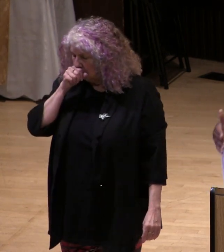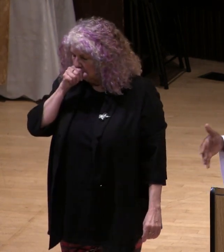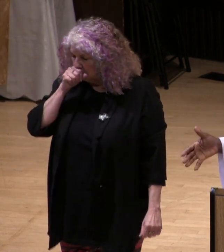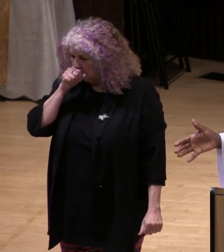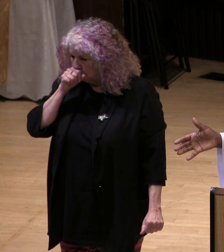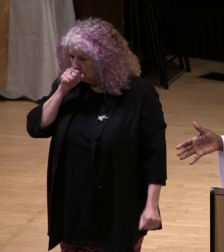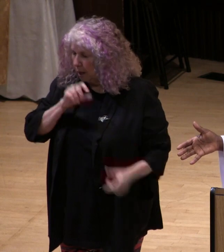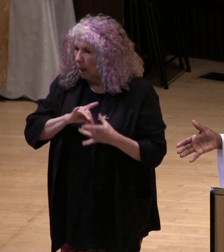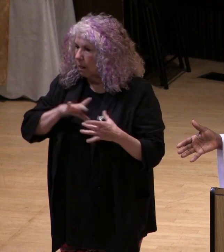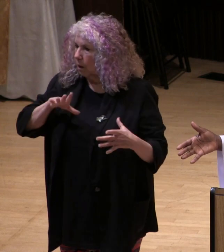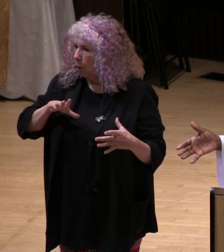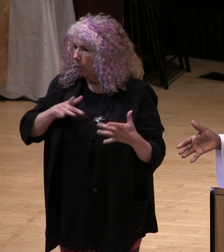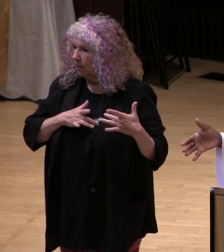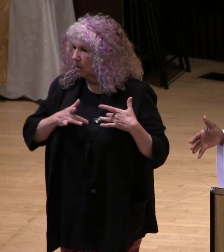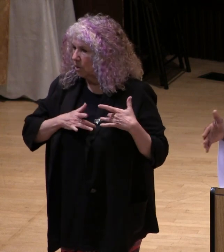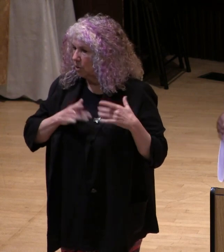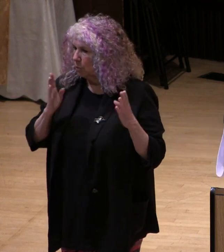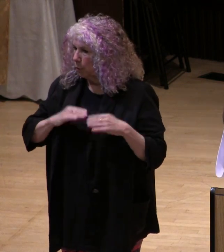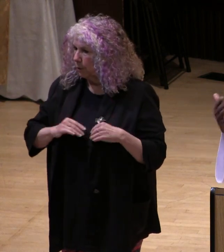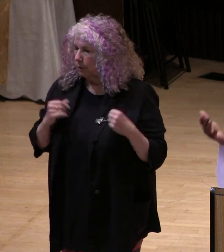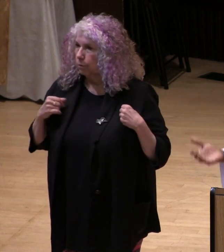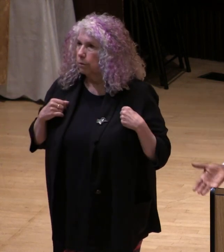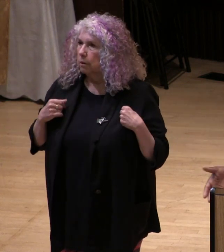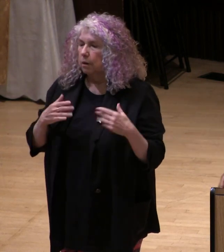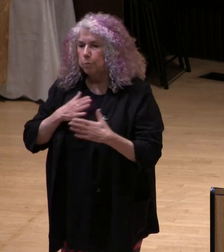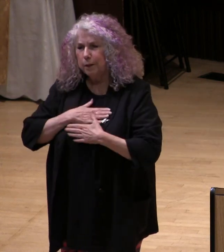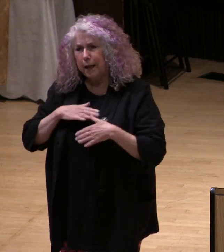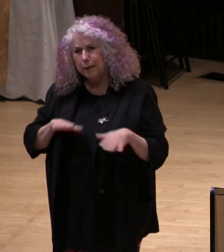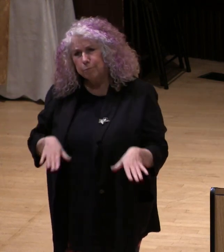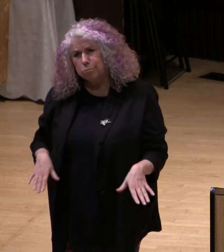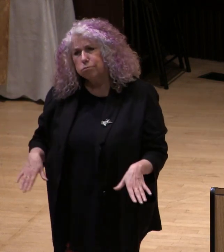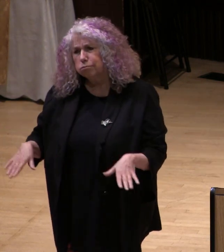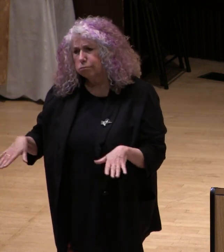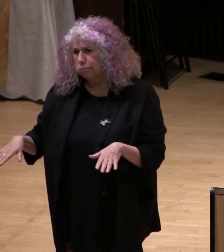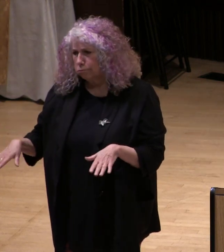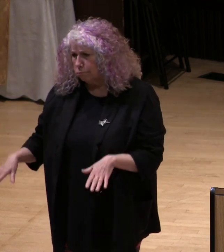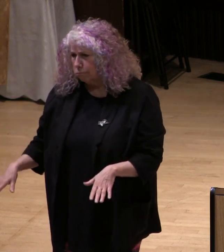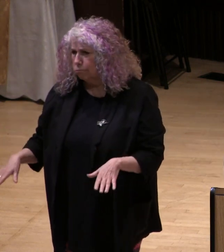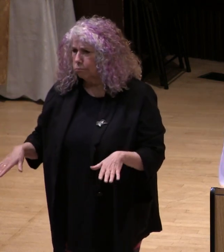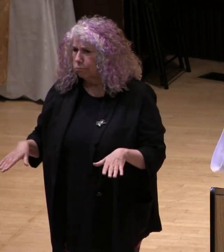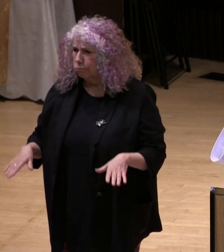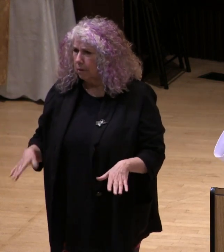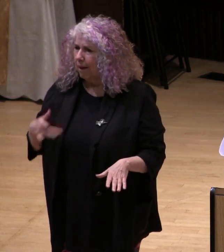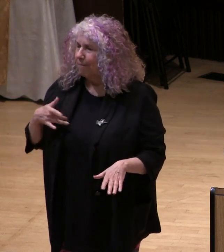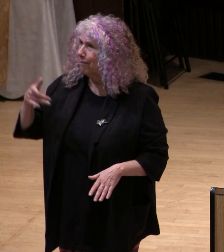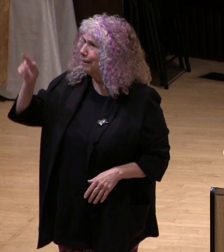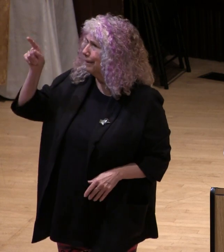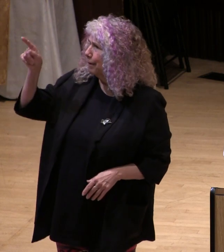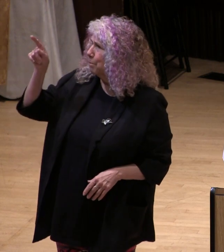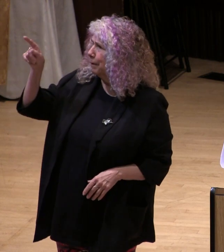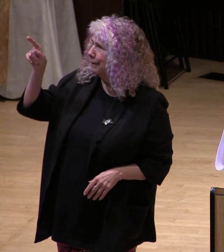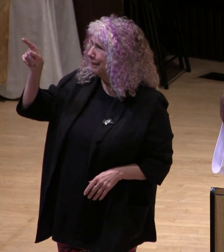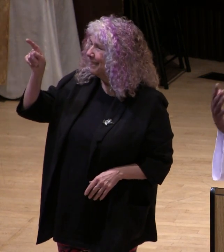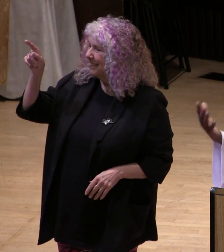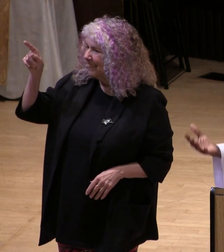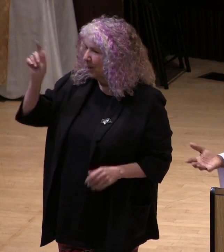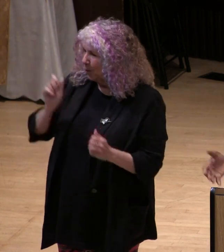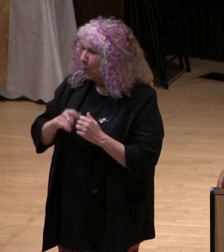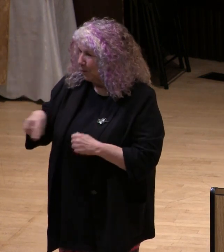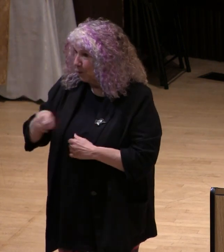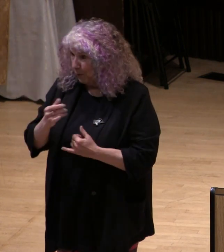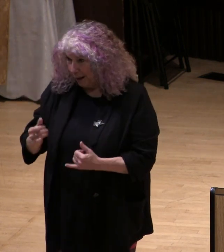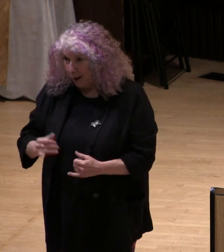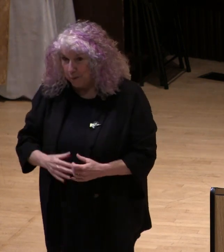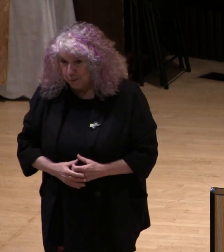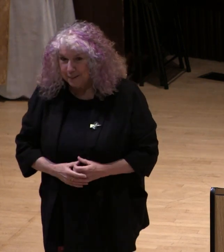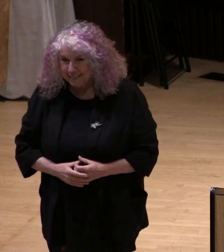Let go of any worries. Just relax. Feel God with you right